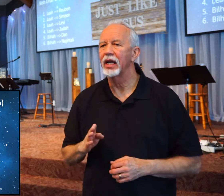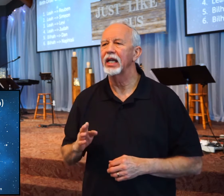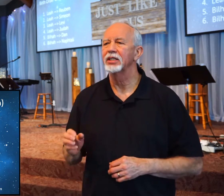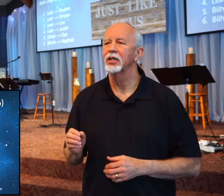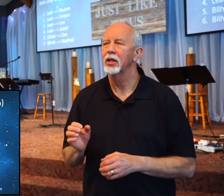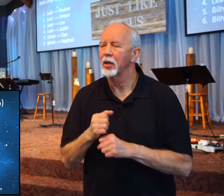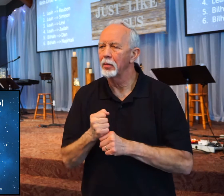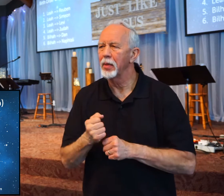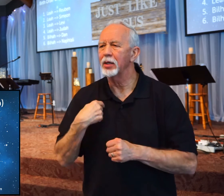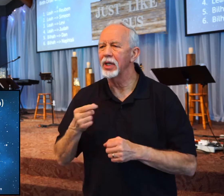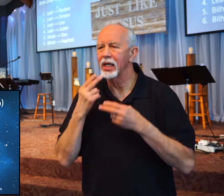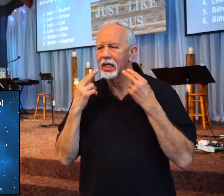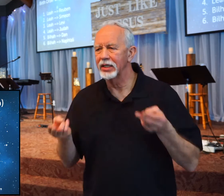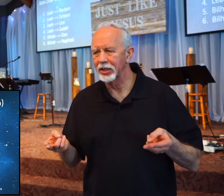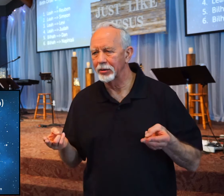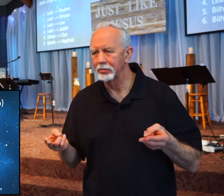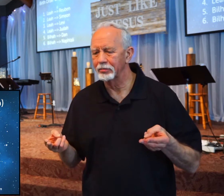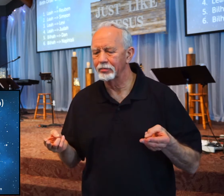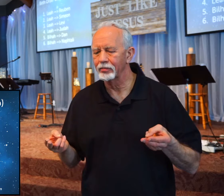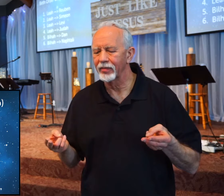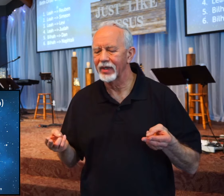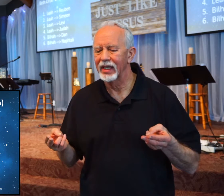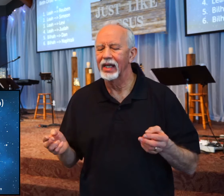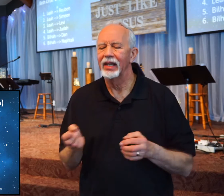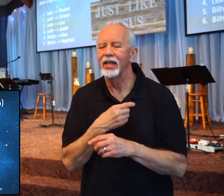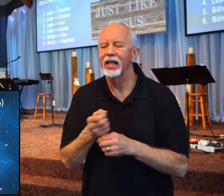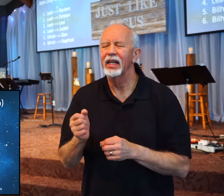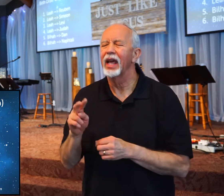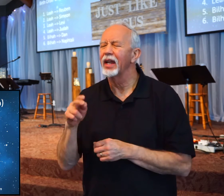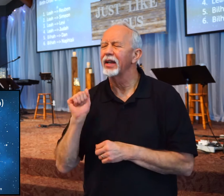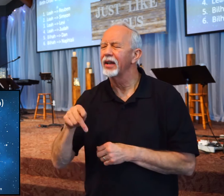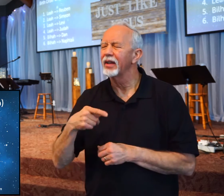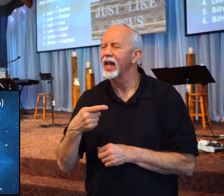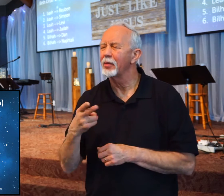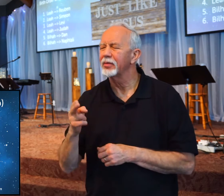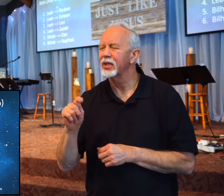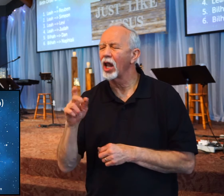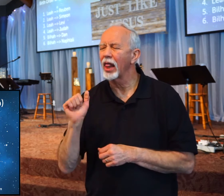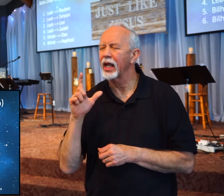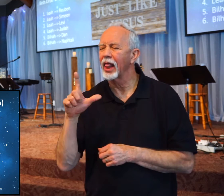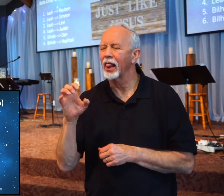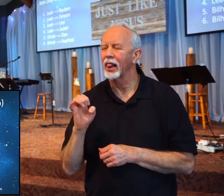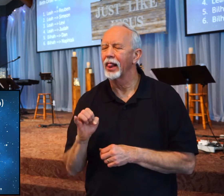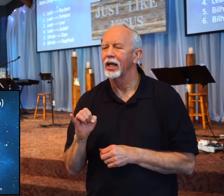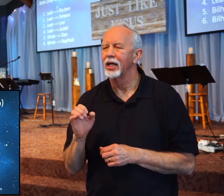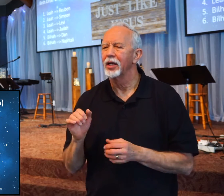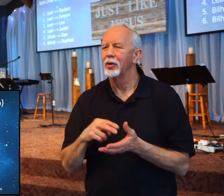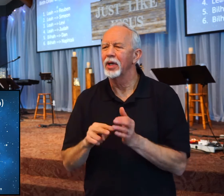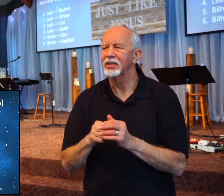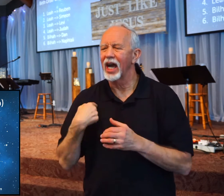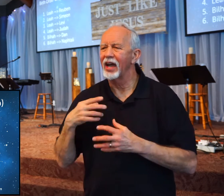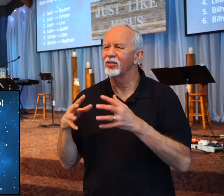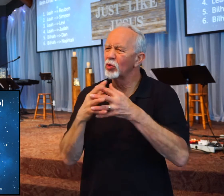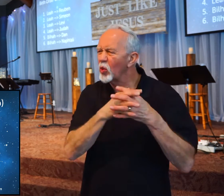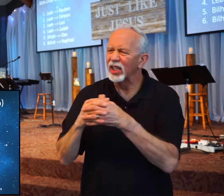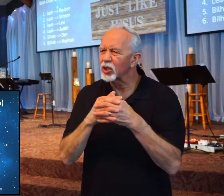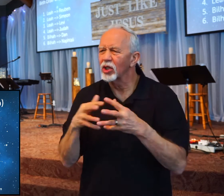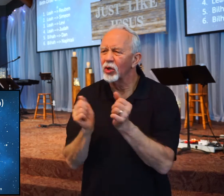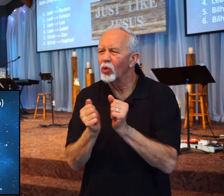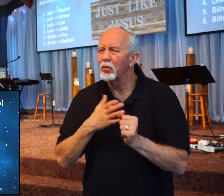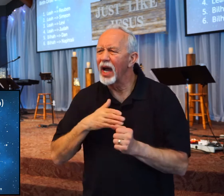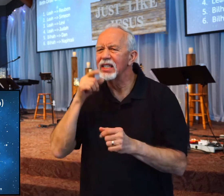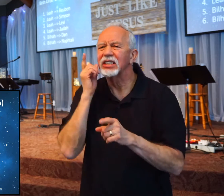me. And then Bilhah gave birth to Naphtali, which means I have wrestled with my sister and